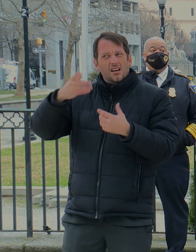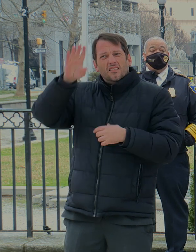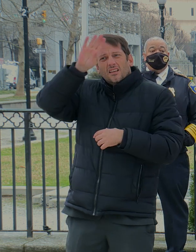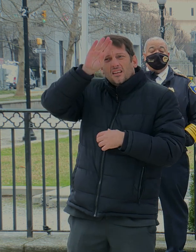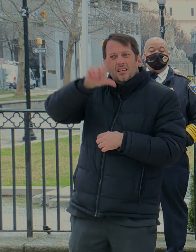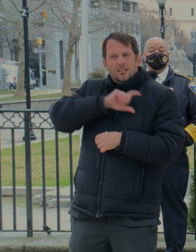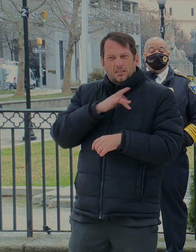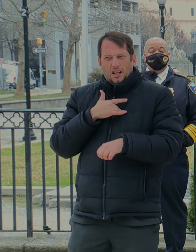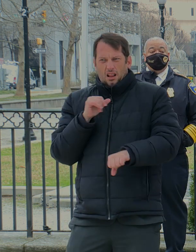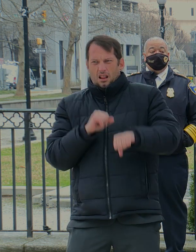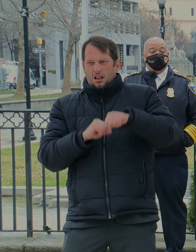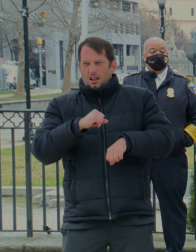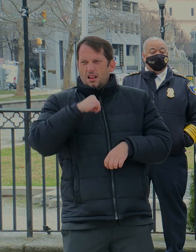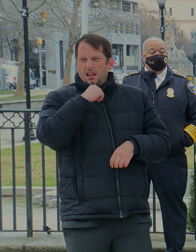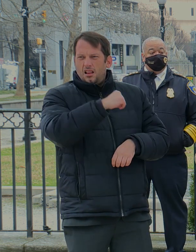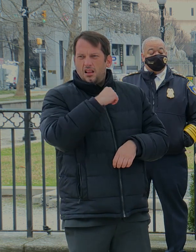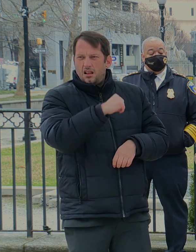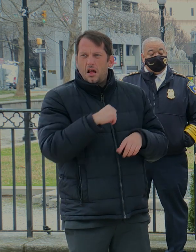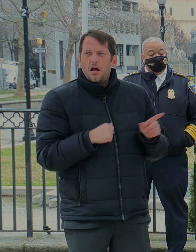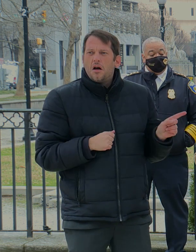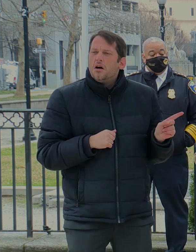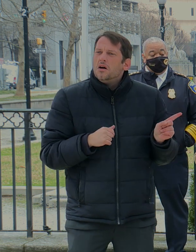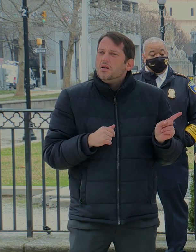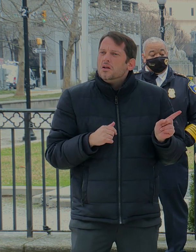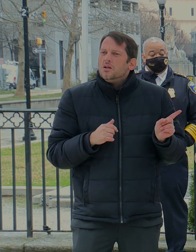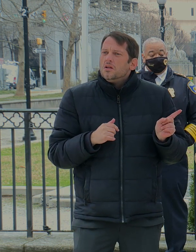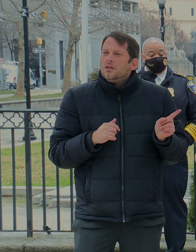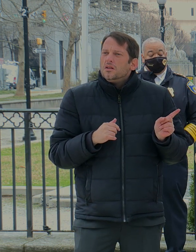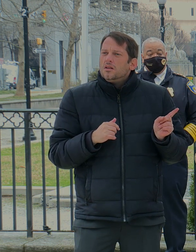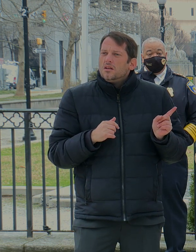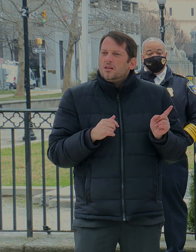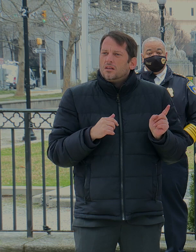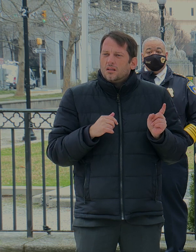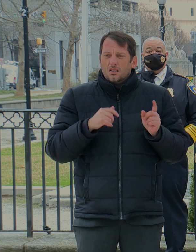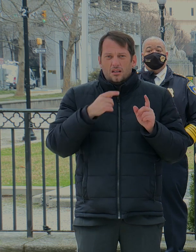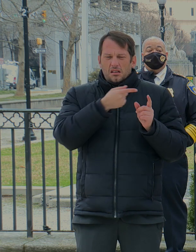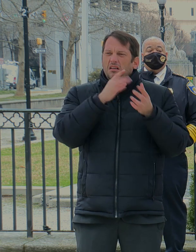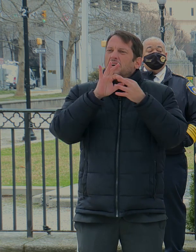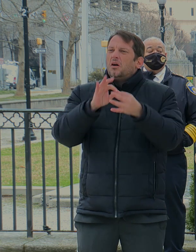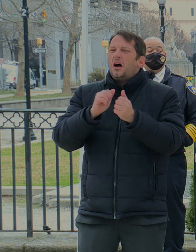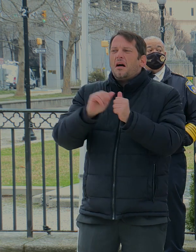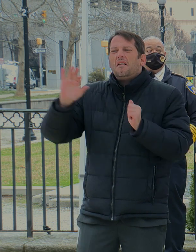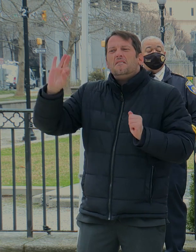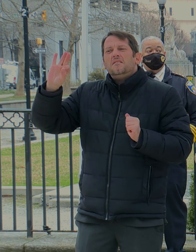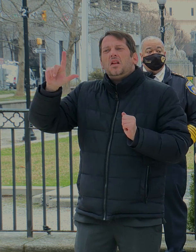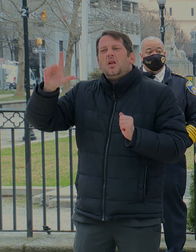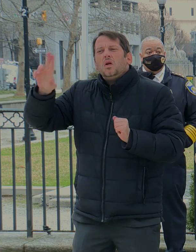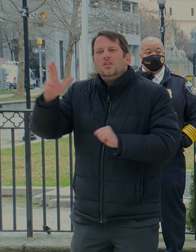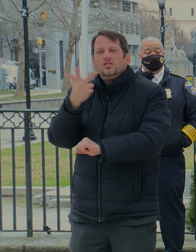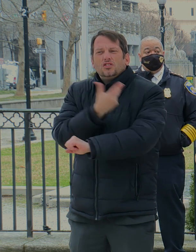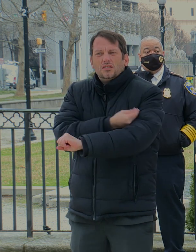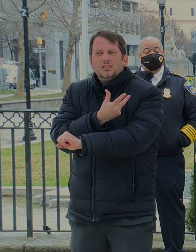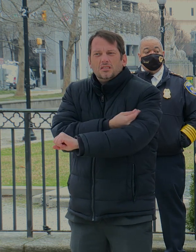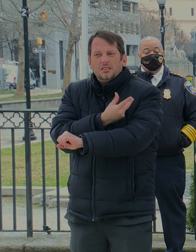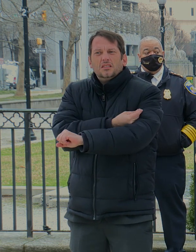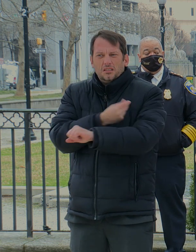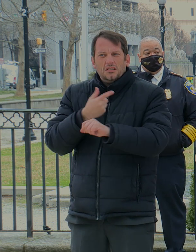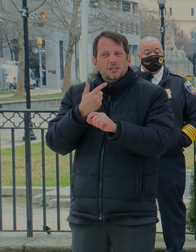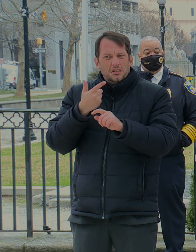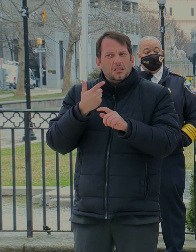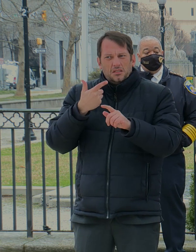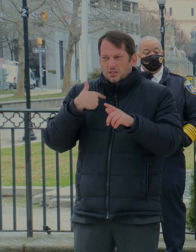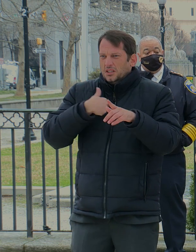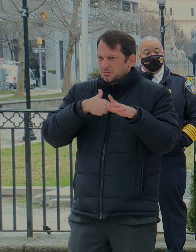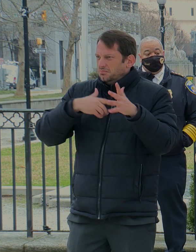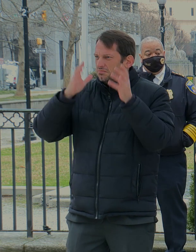around COVID vaccinations. So when we were doing our flu vaccine strategy over the summer, we had lots of focus groups and gathered information from the community. And I